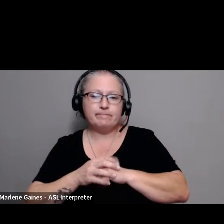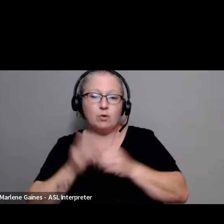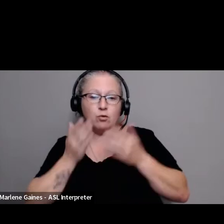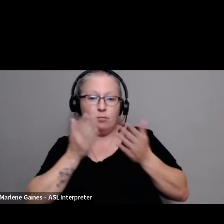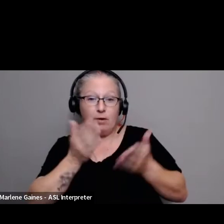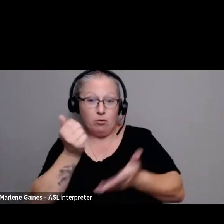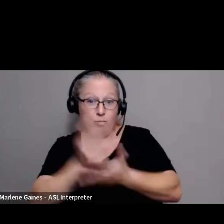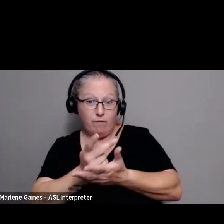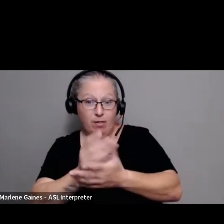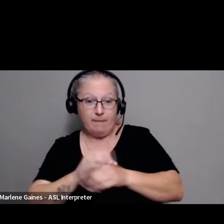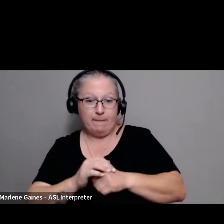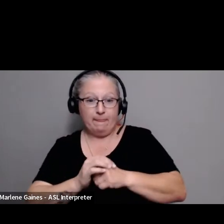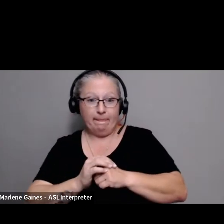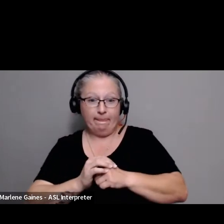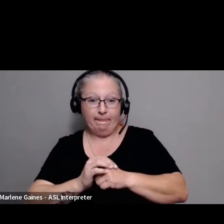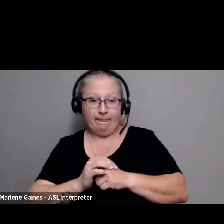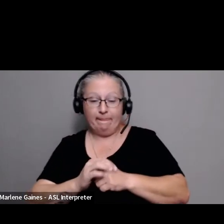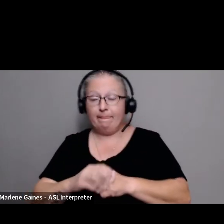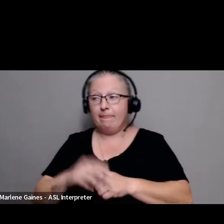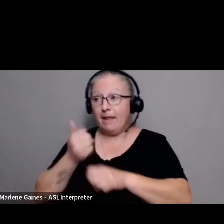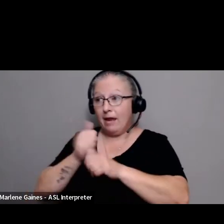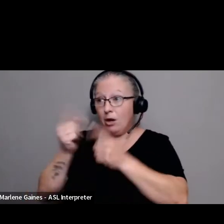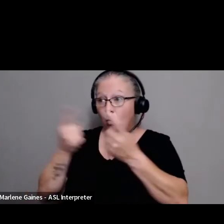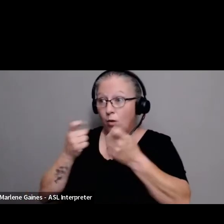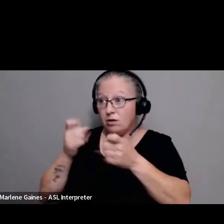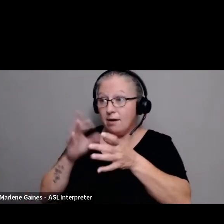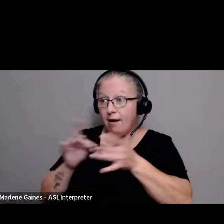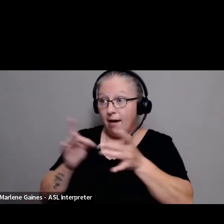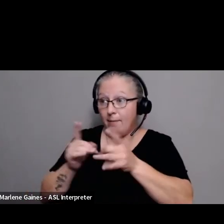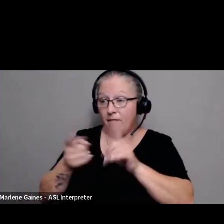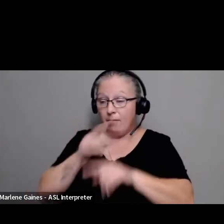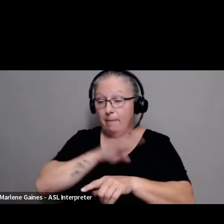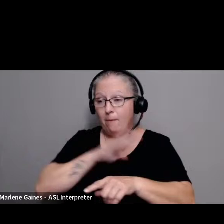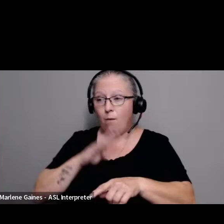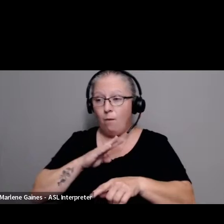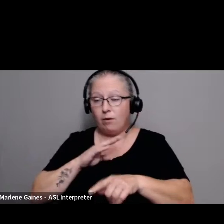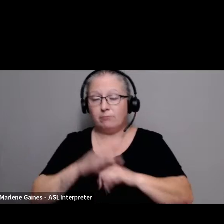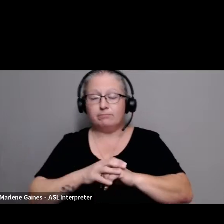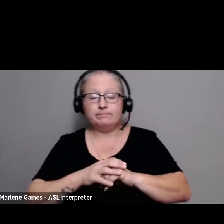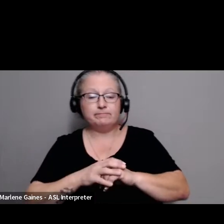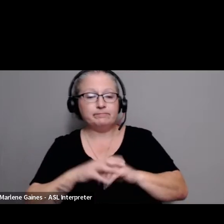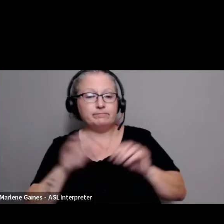approval. Okay, are there any questions or comments from the board?